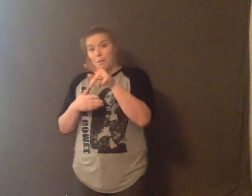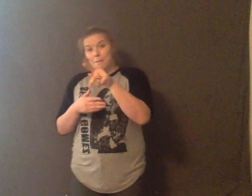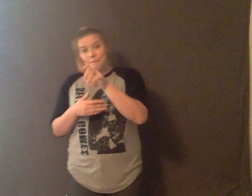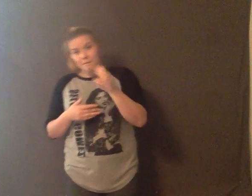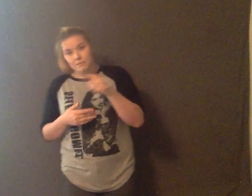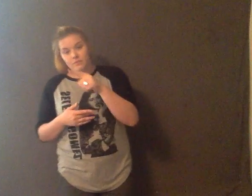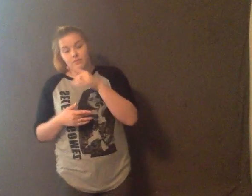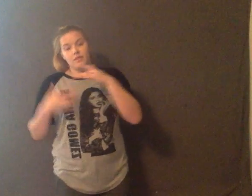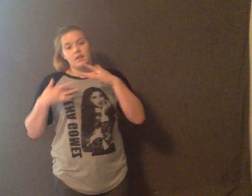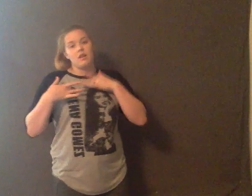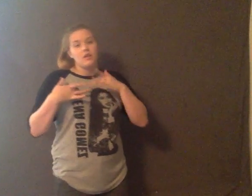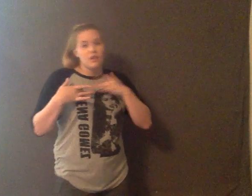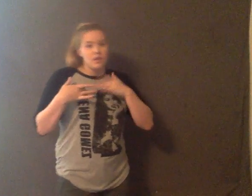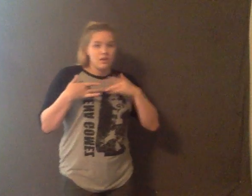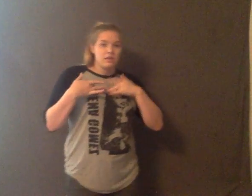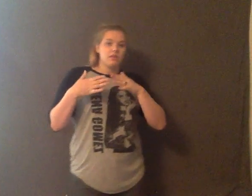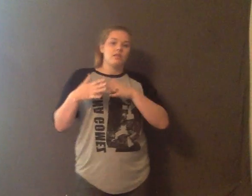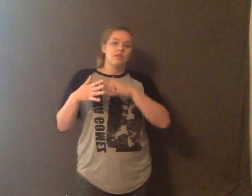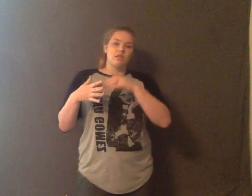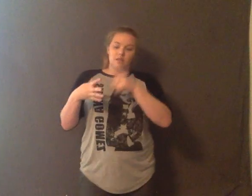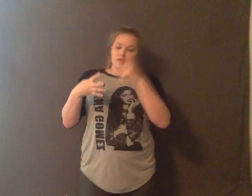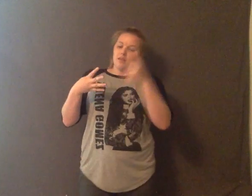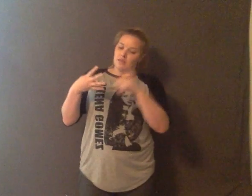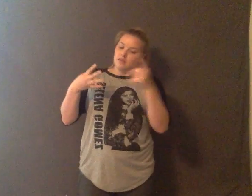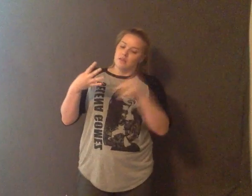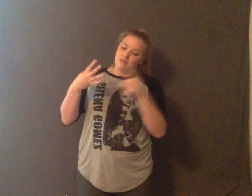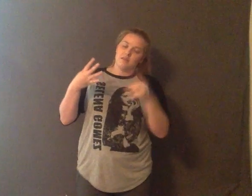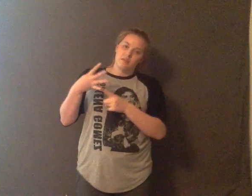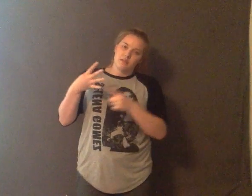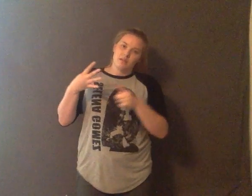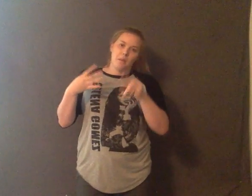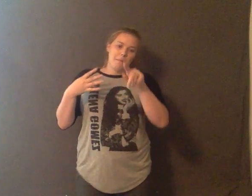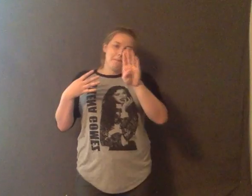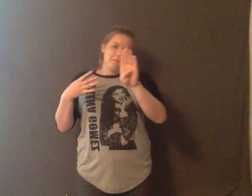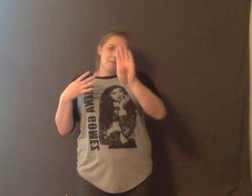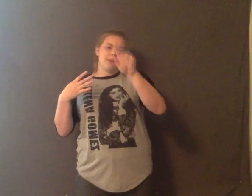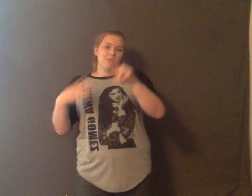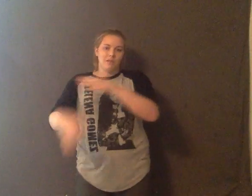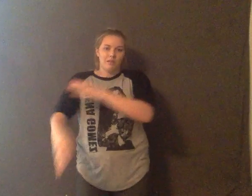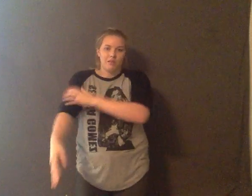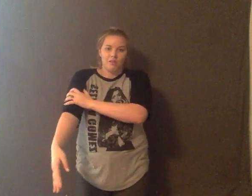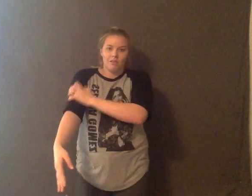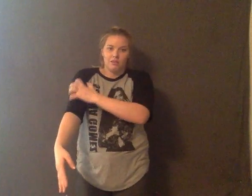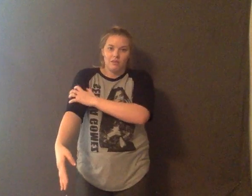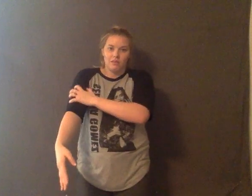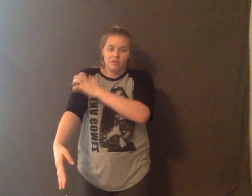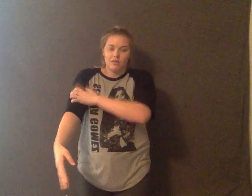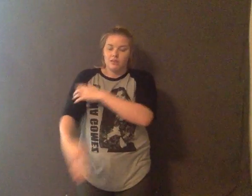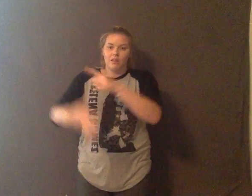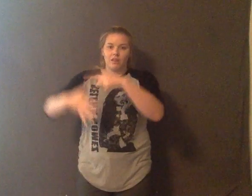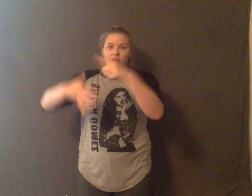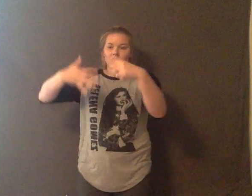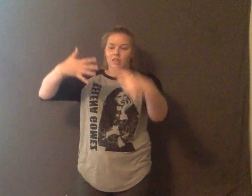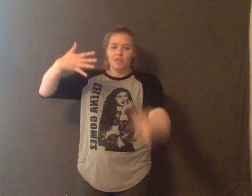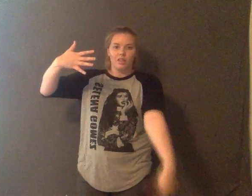the heart, and I have to use this for blood pressure. And it's just on and on and on and on.